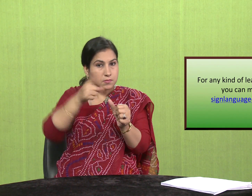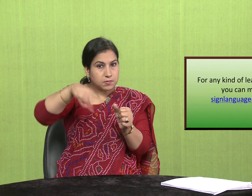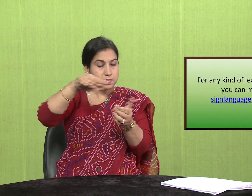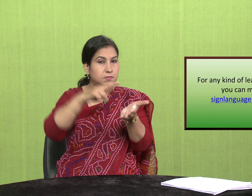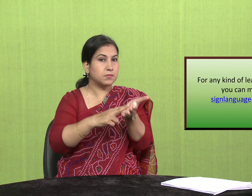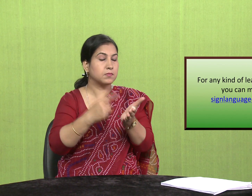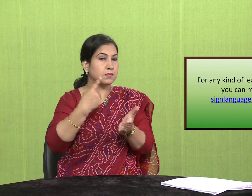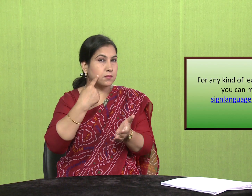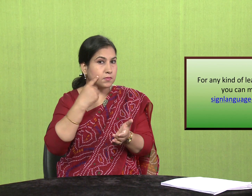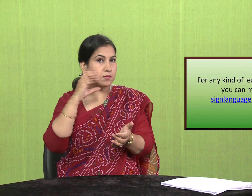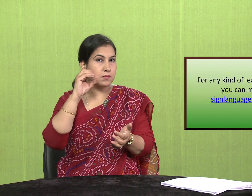signlanguage@nios.ac.in.